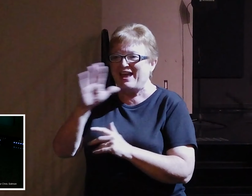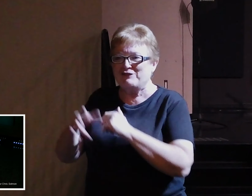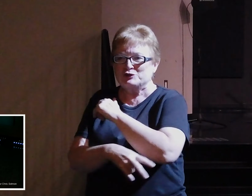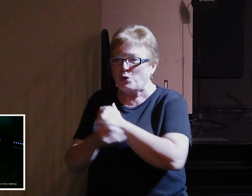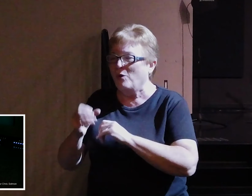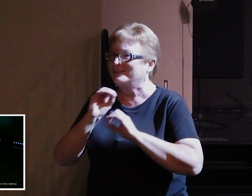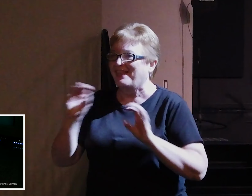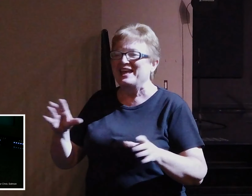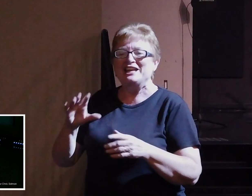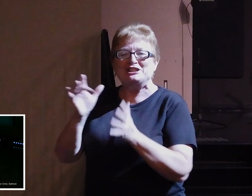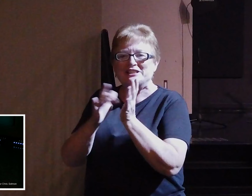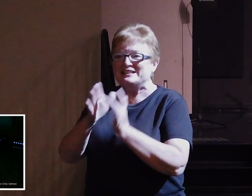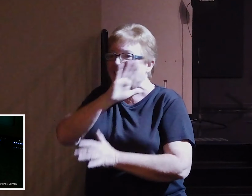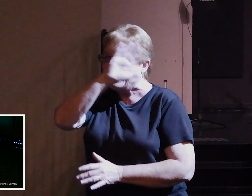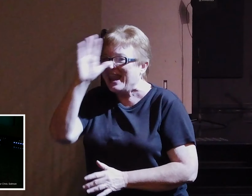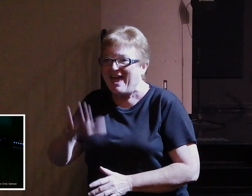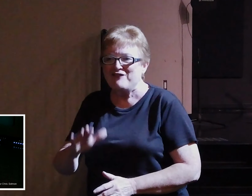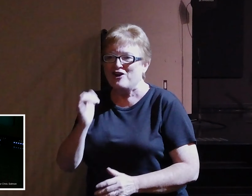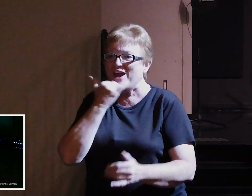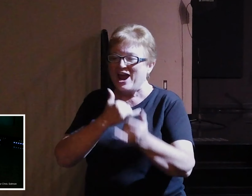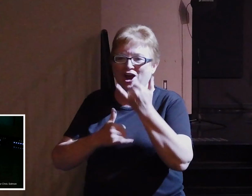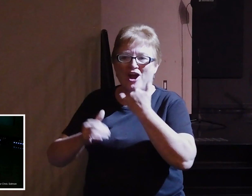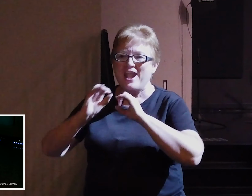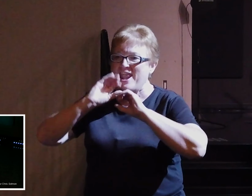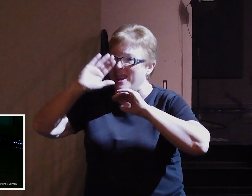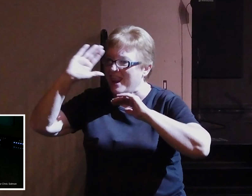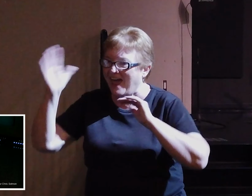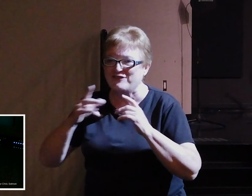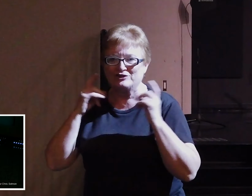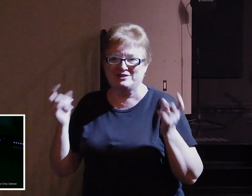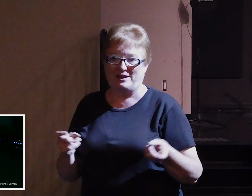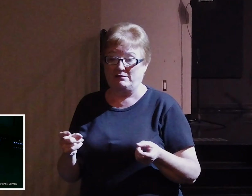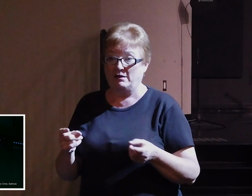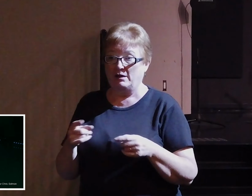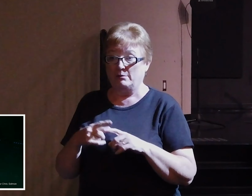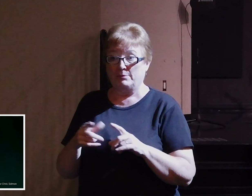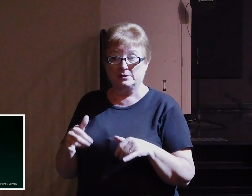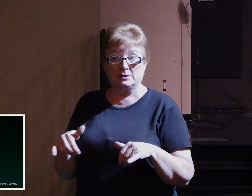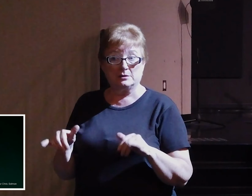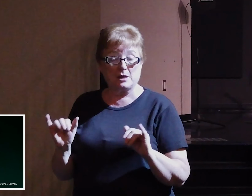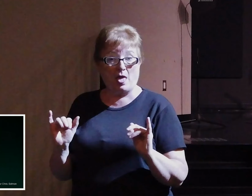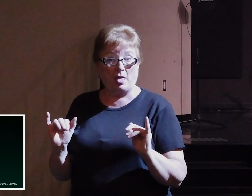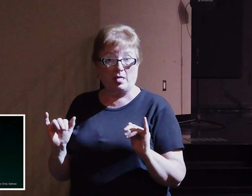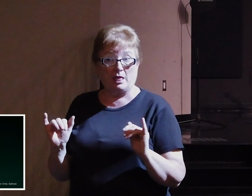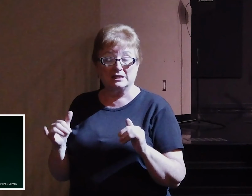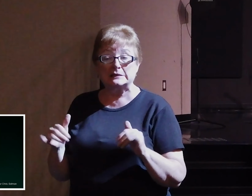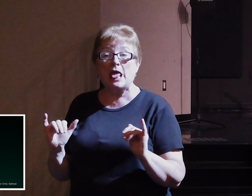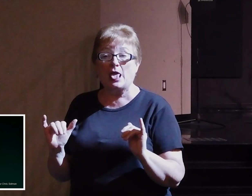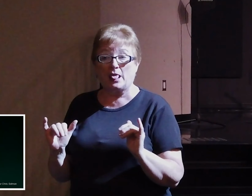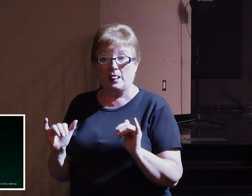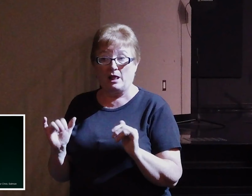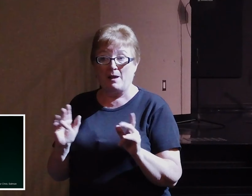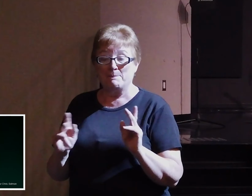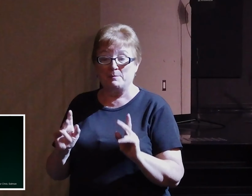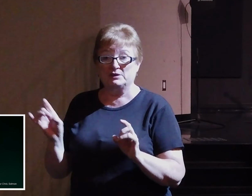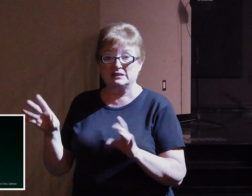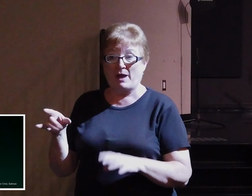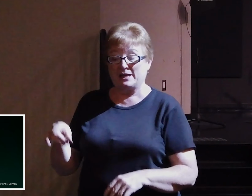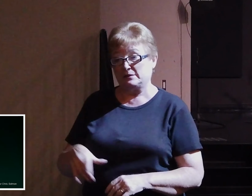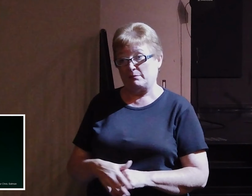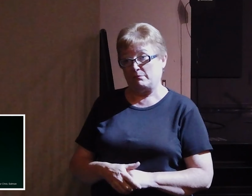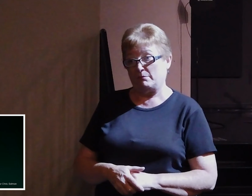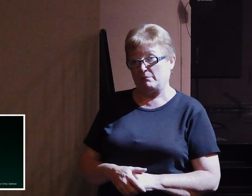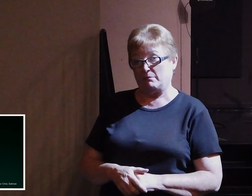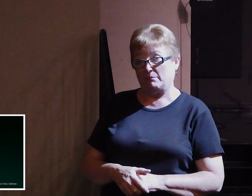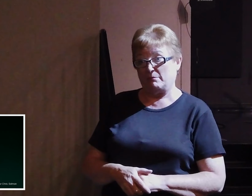He never erred. And yet he was despised and rejected by men. that just proves